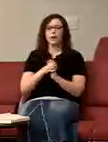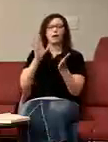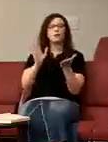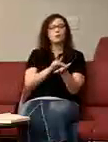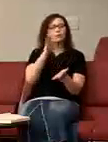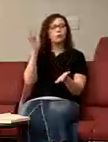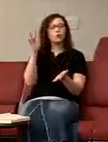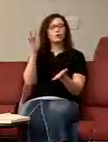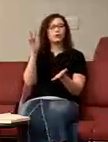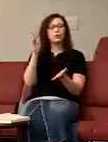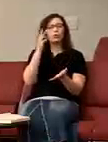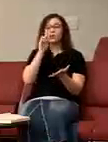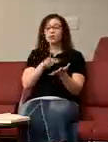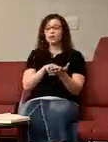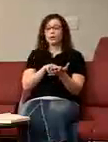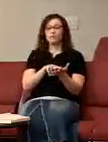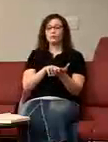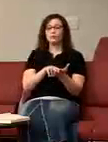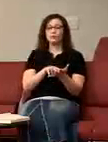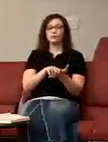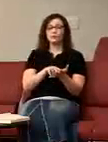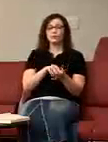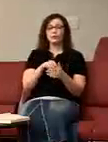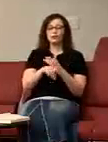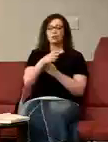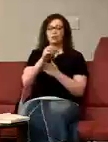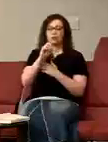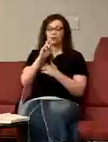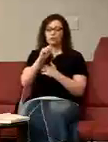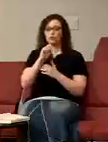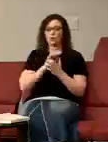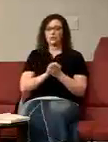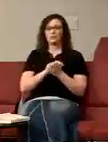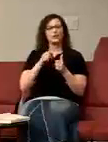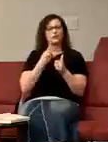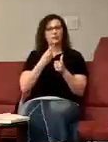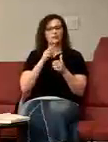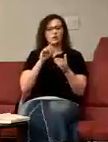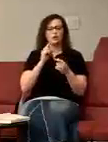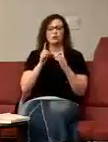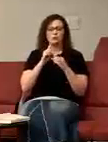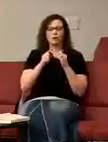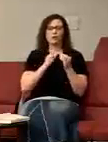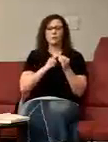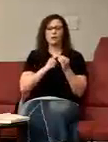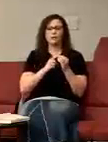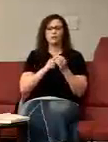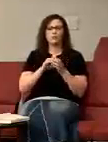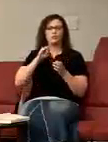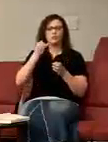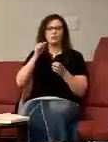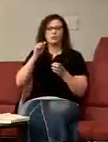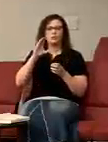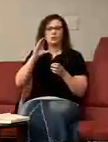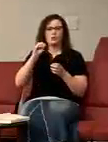Glory, when you look at glory, like in Genesis there, when he's first talking about it, Jacob comes out, and he's got all